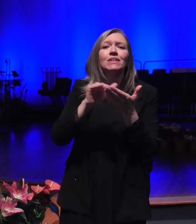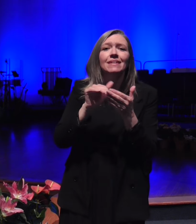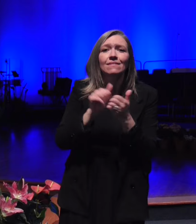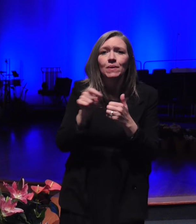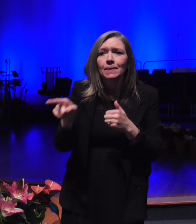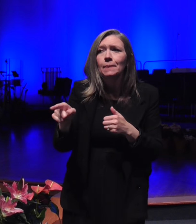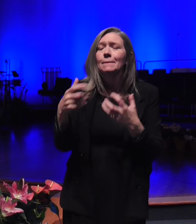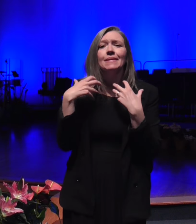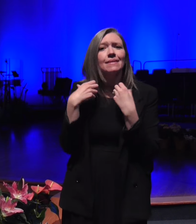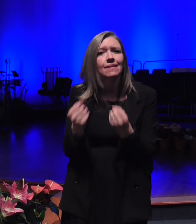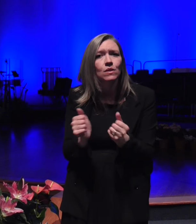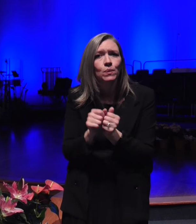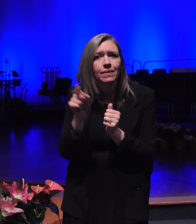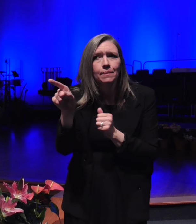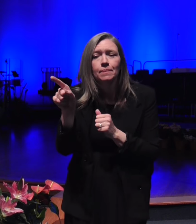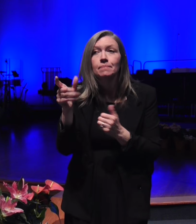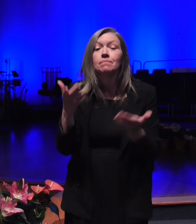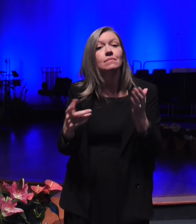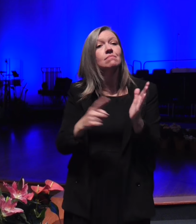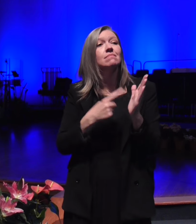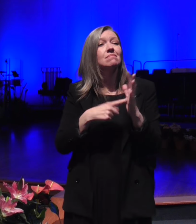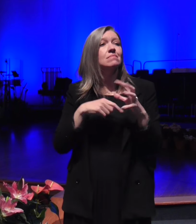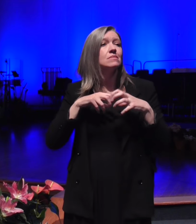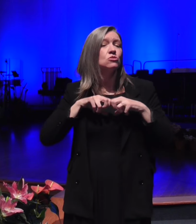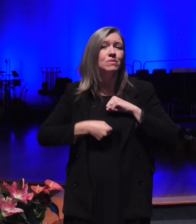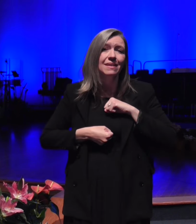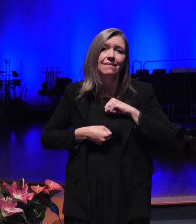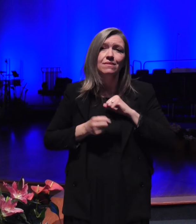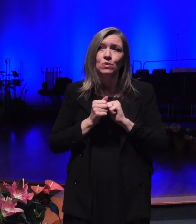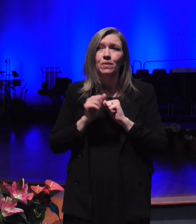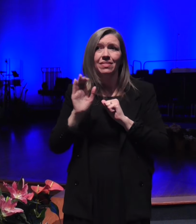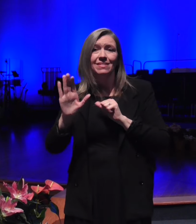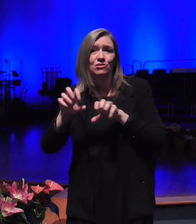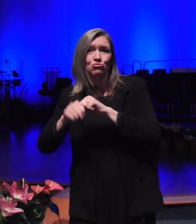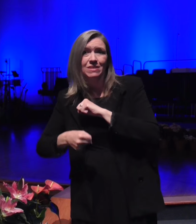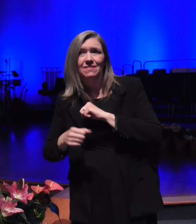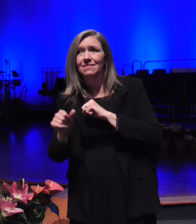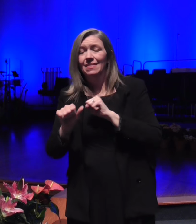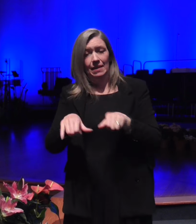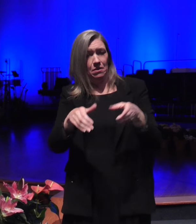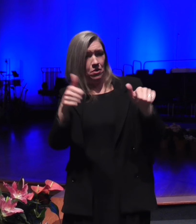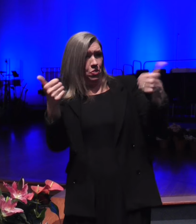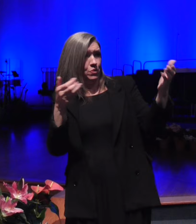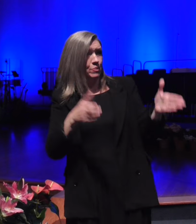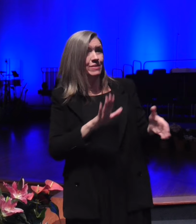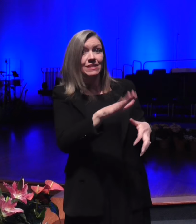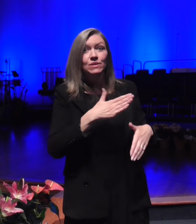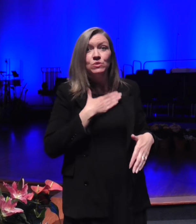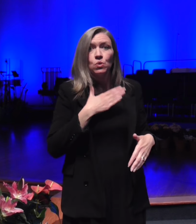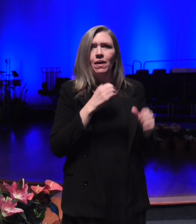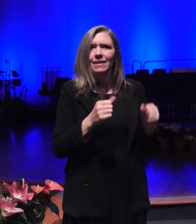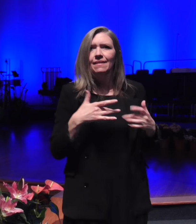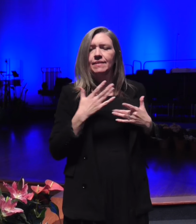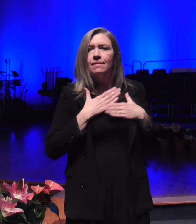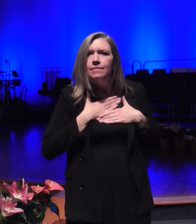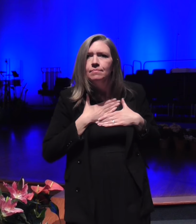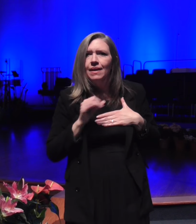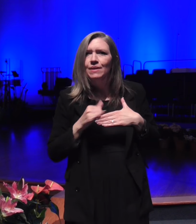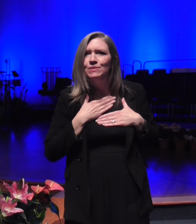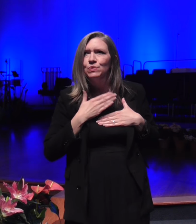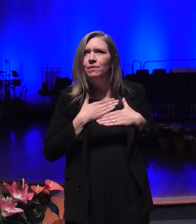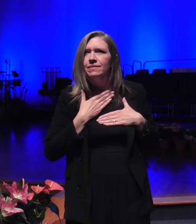him, and once in a while maybe even to grieve with some measure of his grief at another's joy, almost as if it were our own. And who knows but that